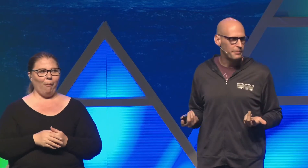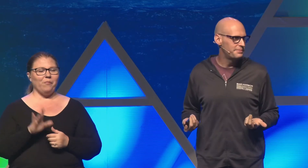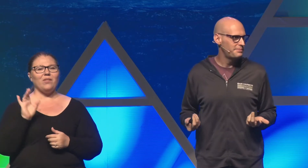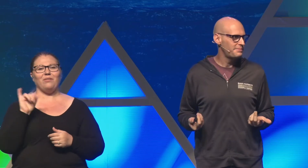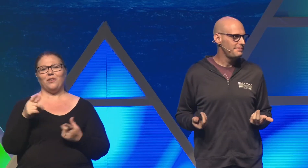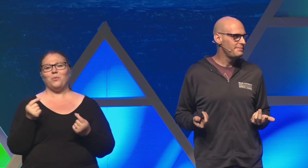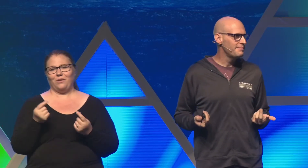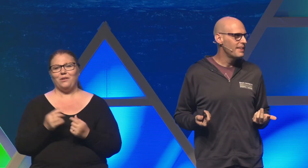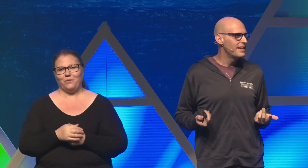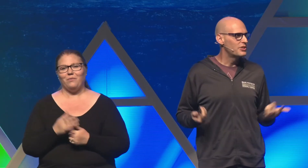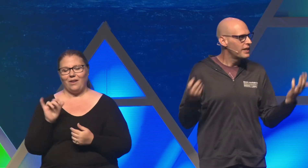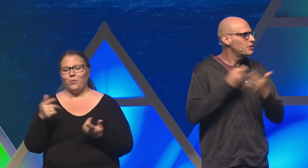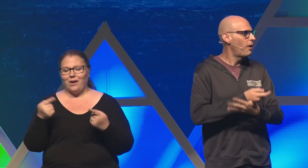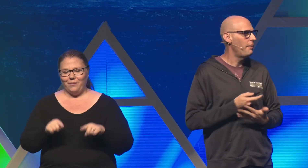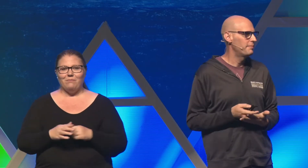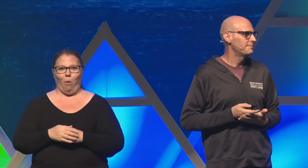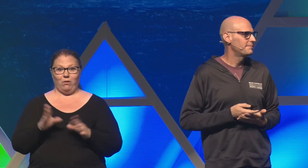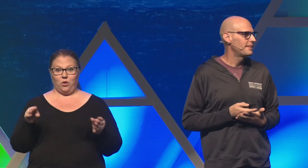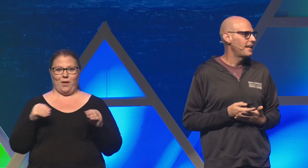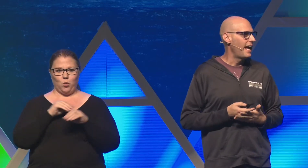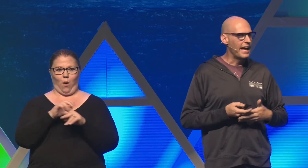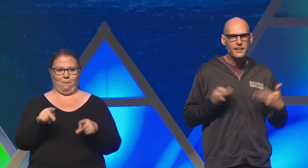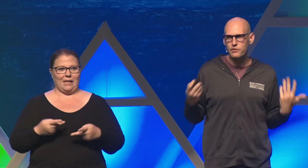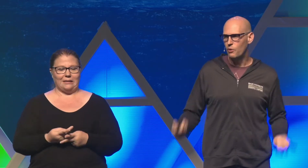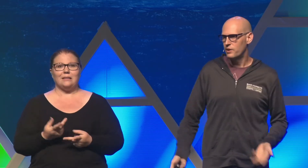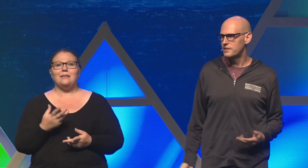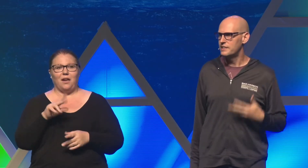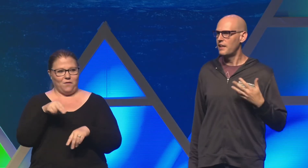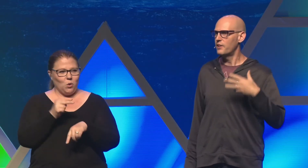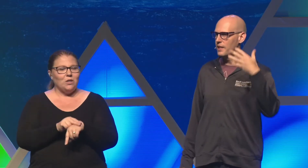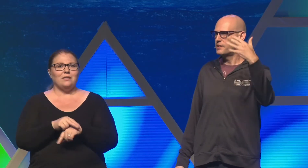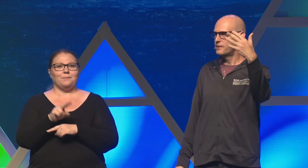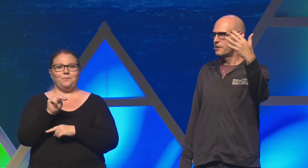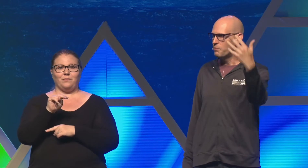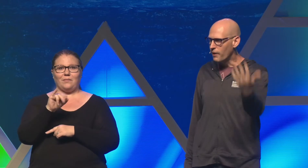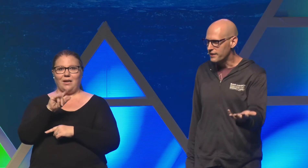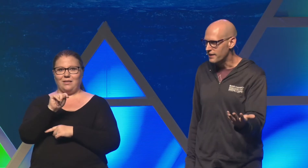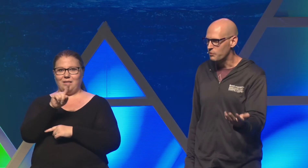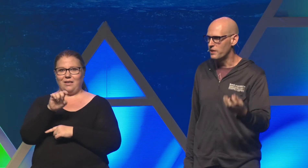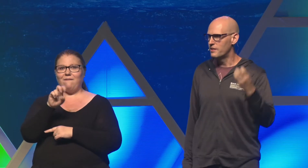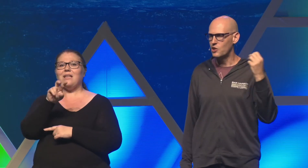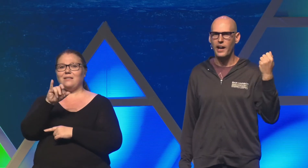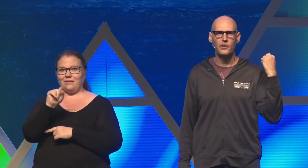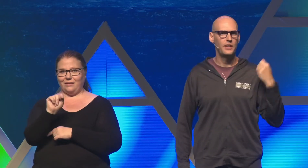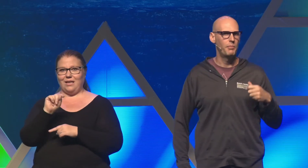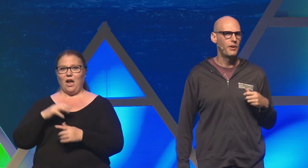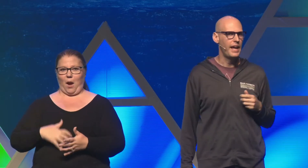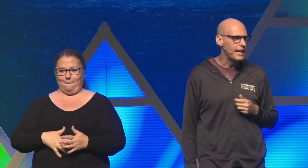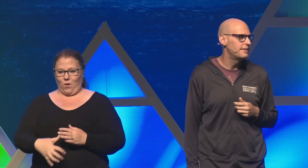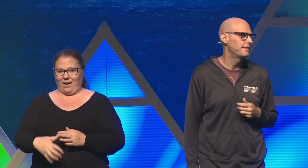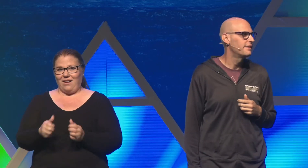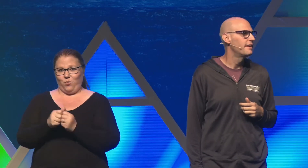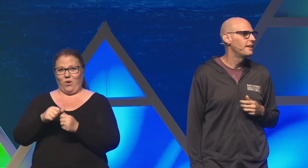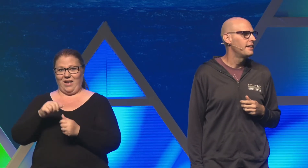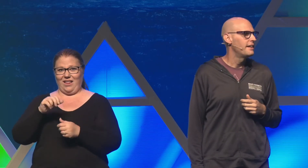do. So they swap. And of course, Nitzevet gets pregnant with child number